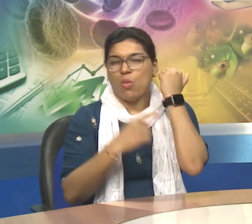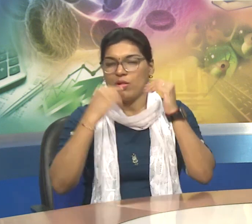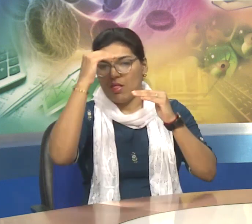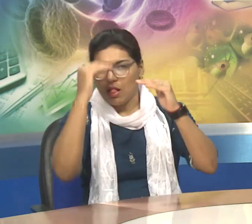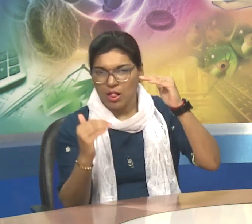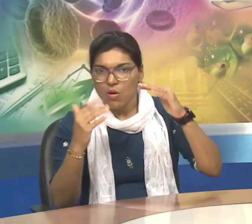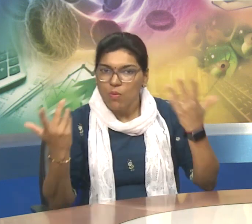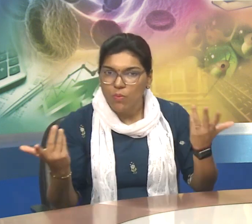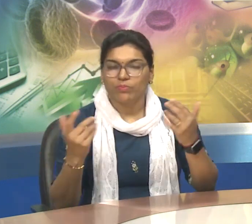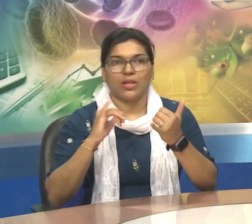Inequality means